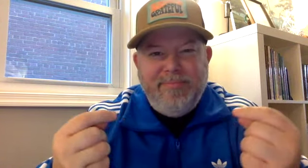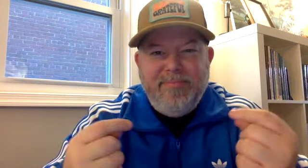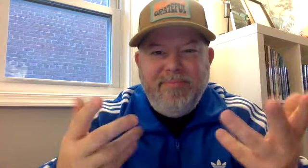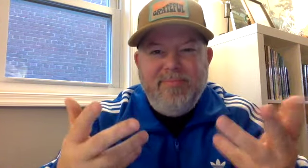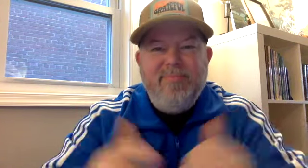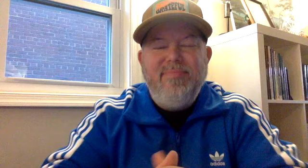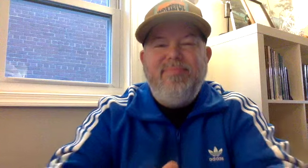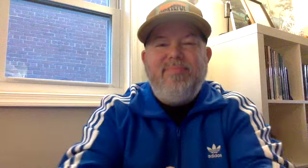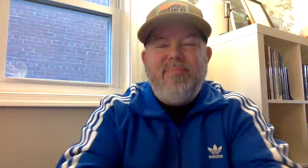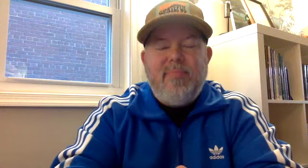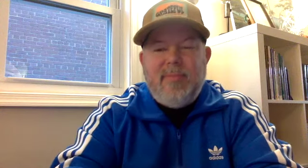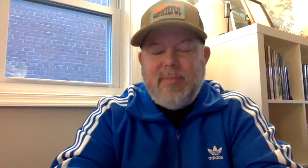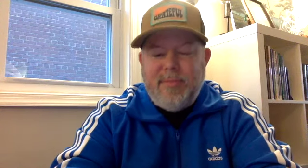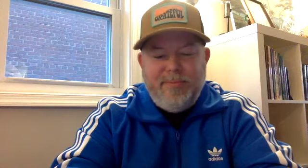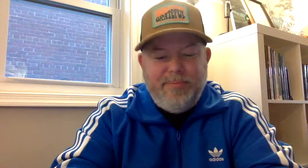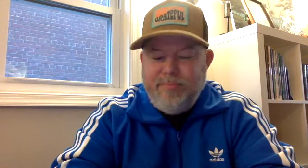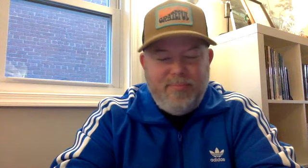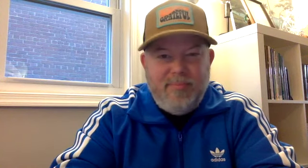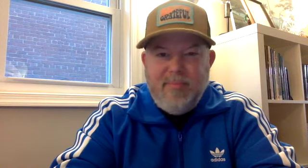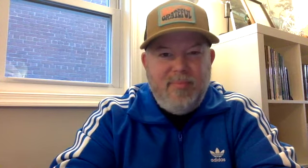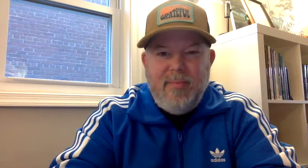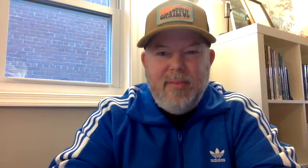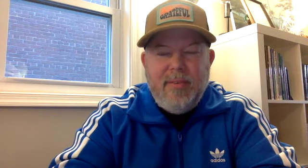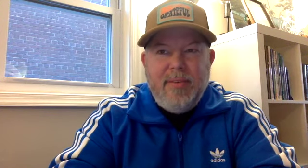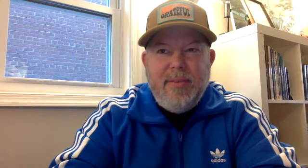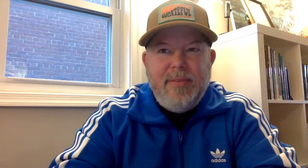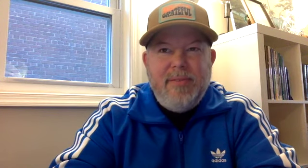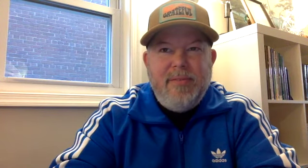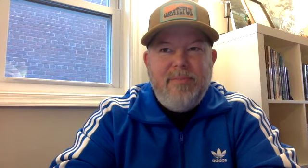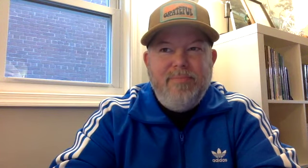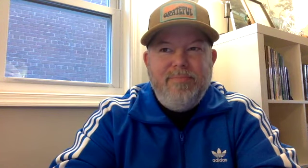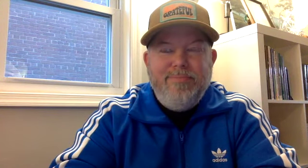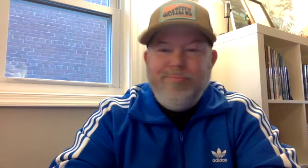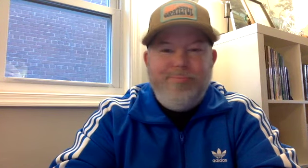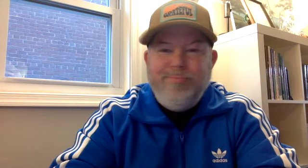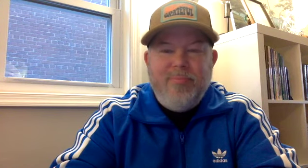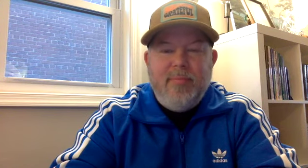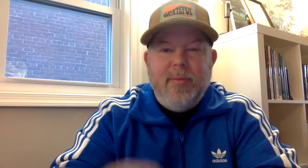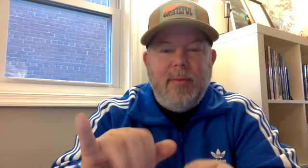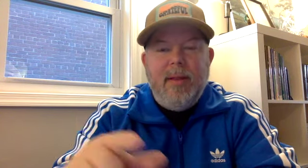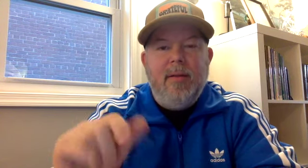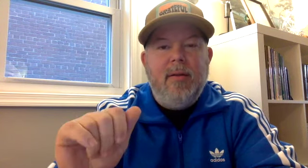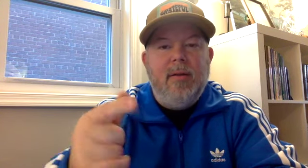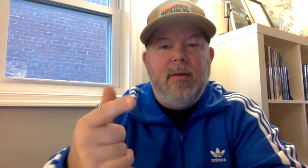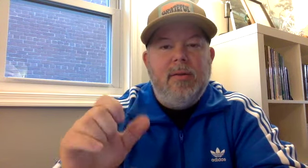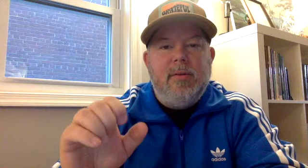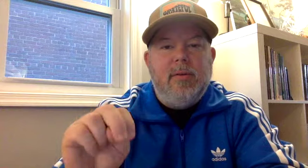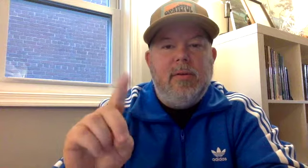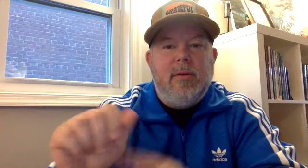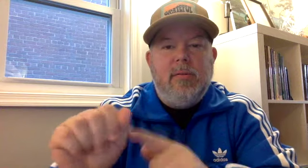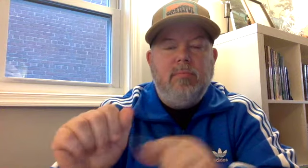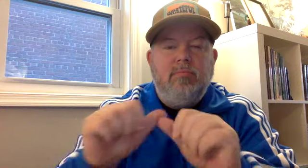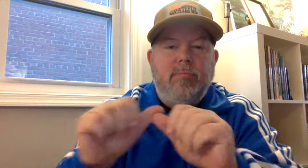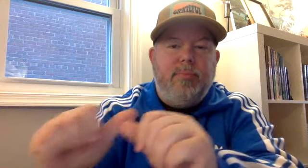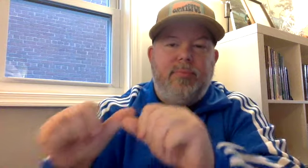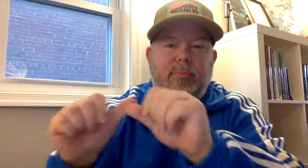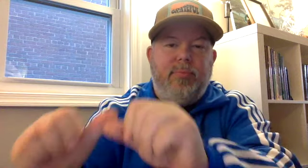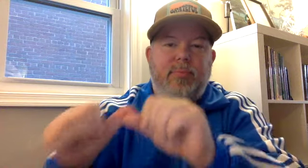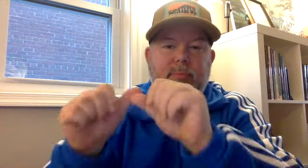be punished now. What I can't get over is that the world is allowing him to do all this without consequence. The guy took the Crimea